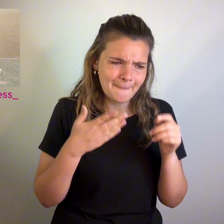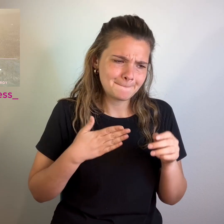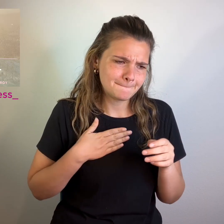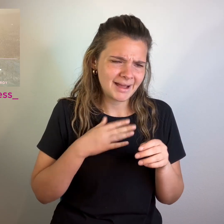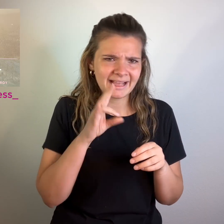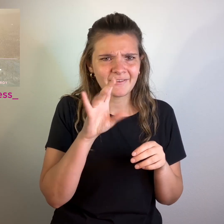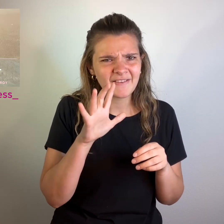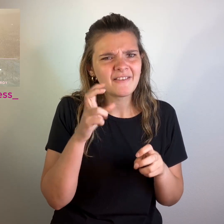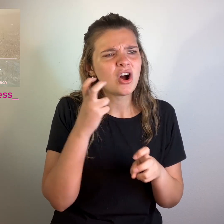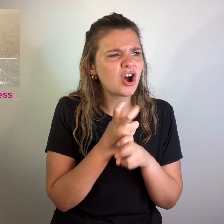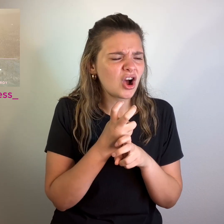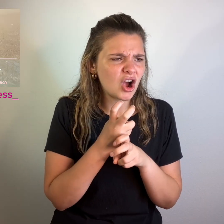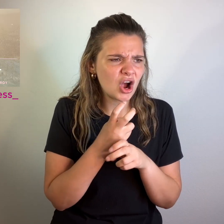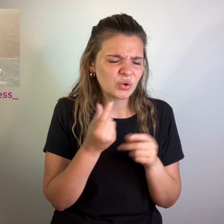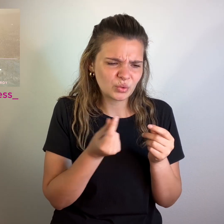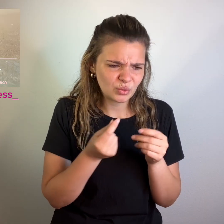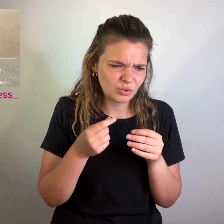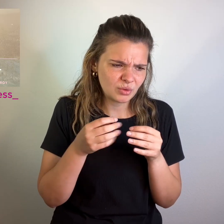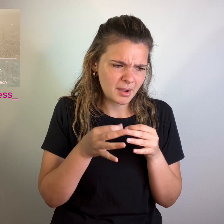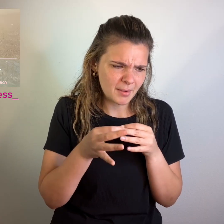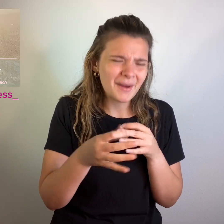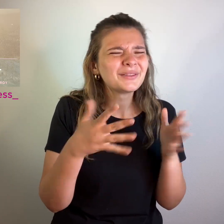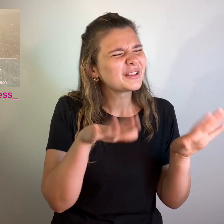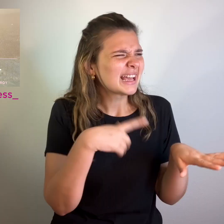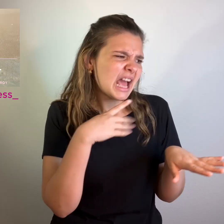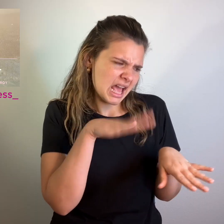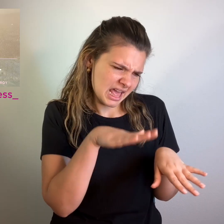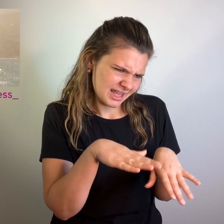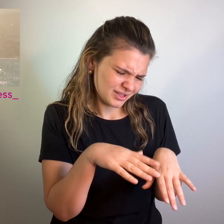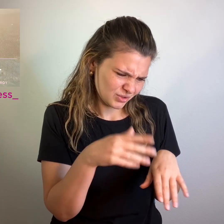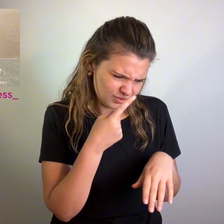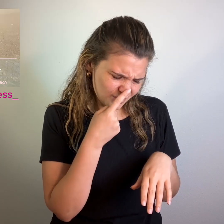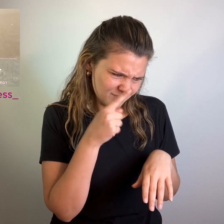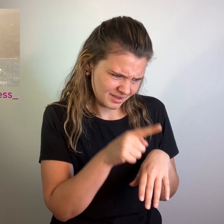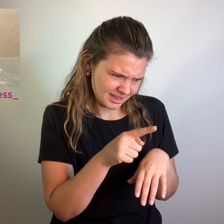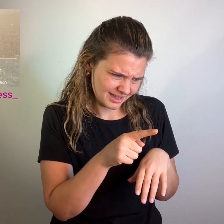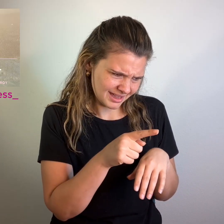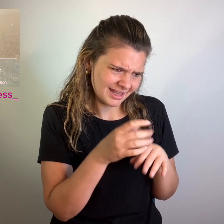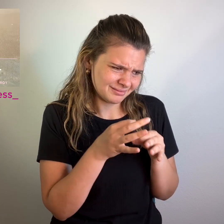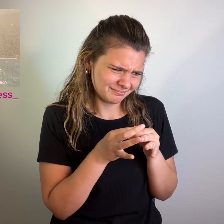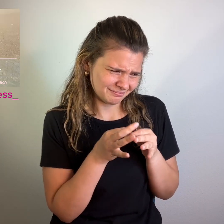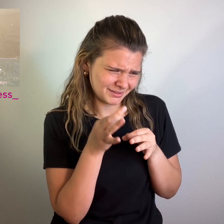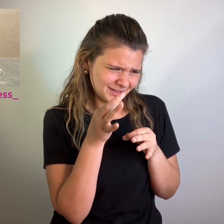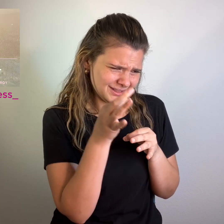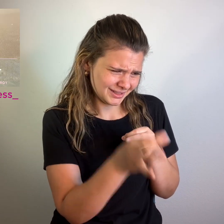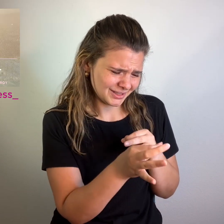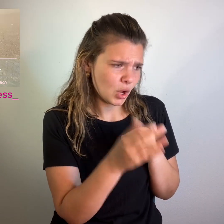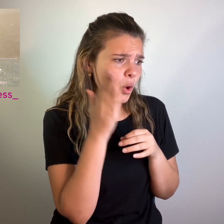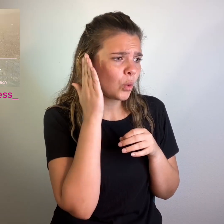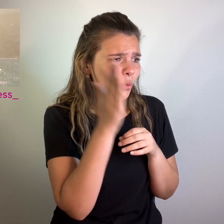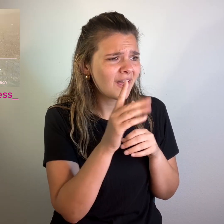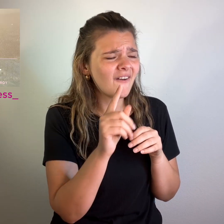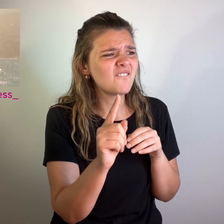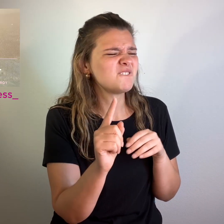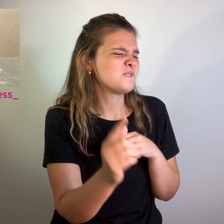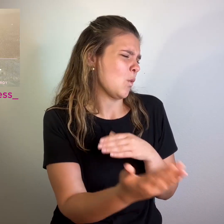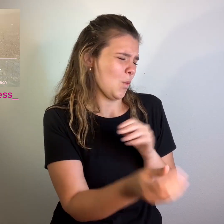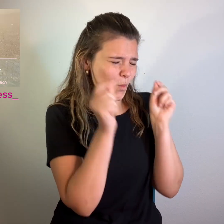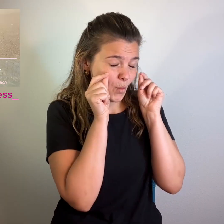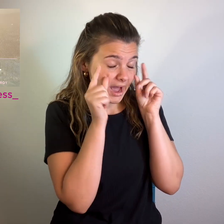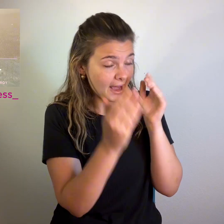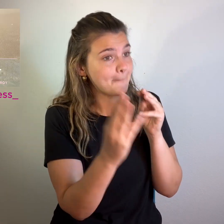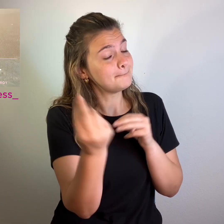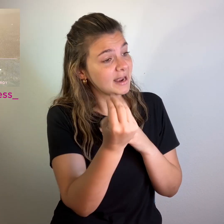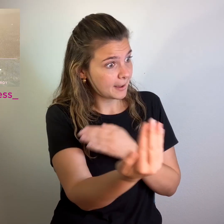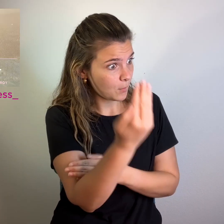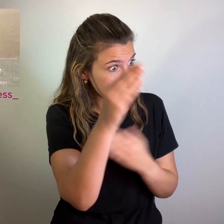messaged her. I was like, hey girl, I've never done this, but like, is there any way we can push my check-in response? I will get it done first thing when I wake up Monday morning, because I know she does